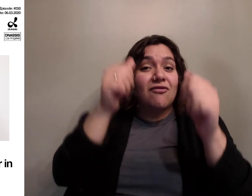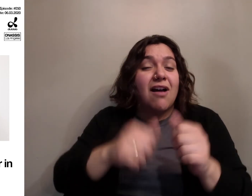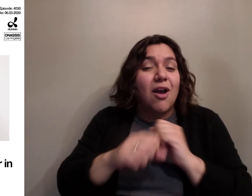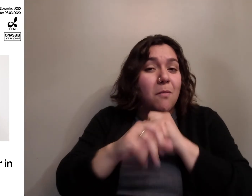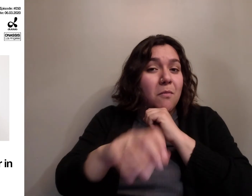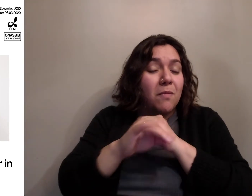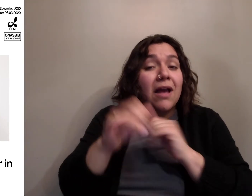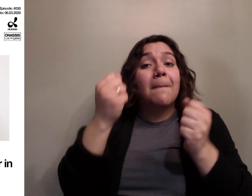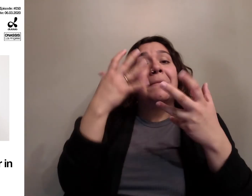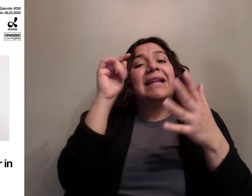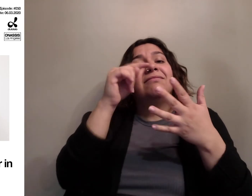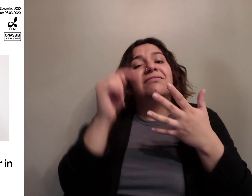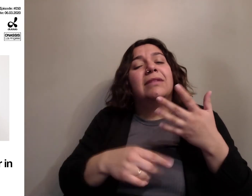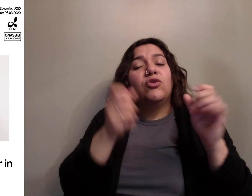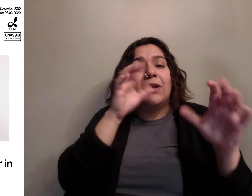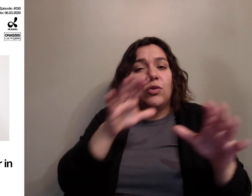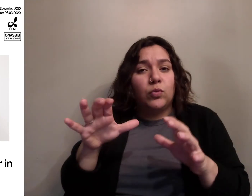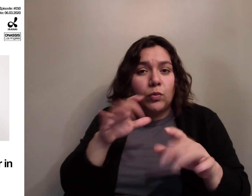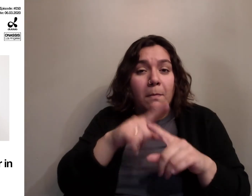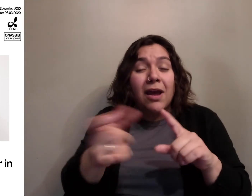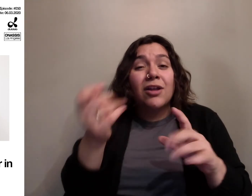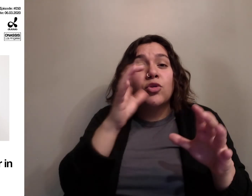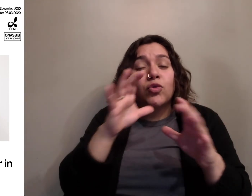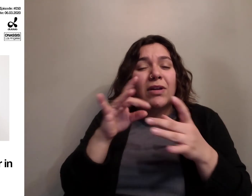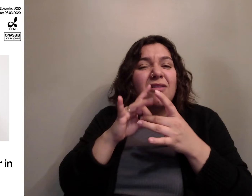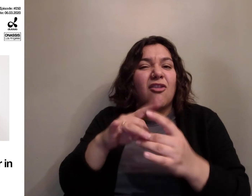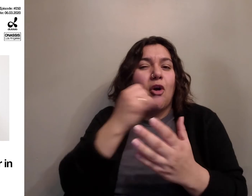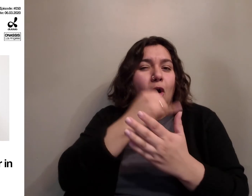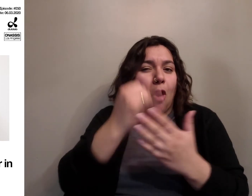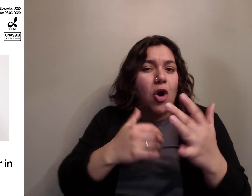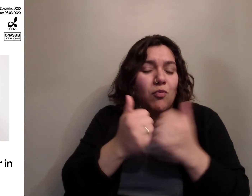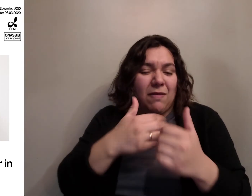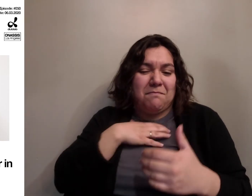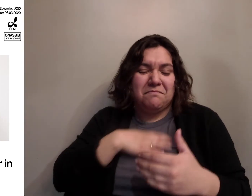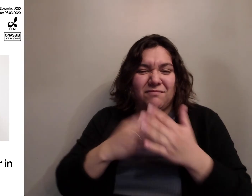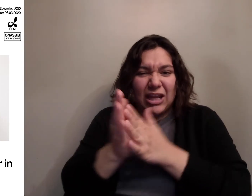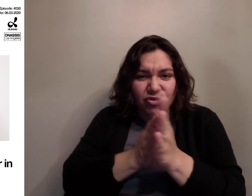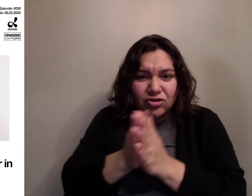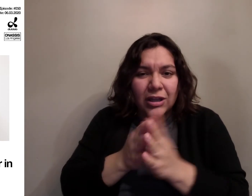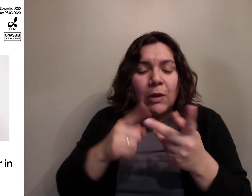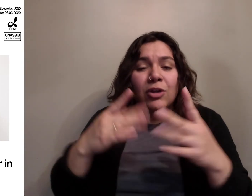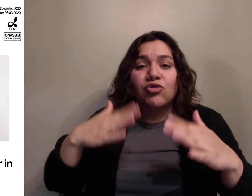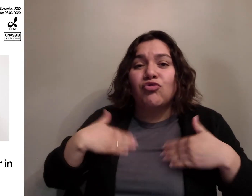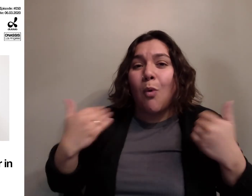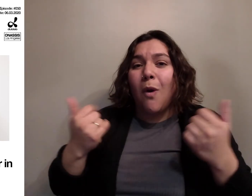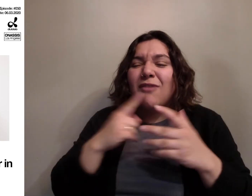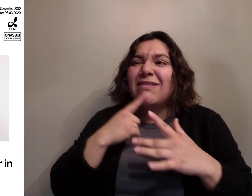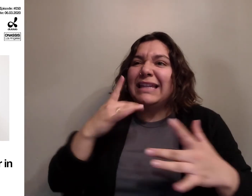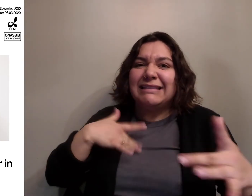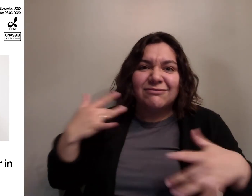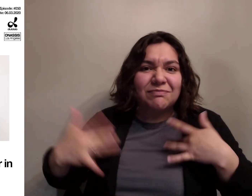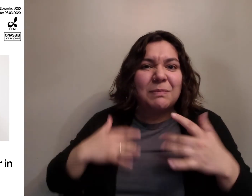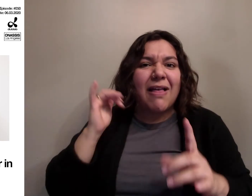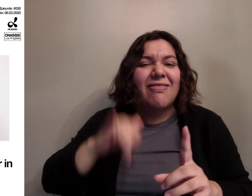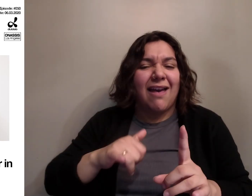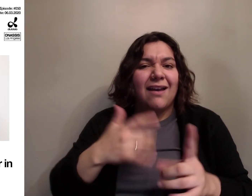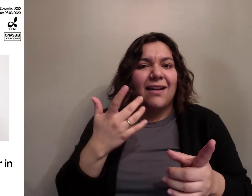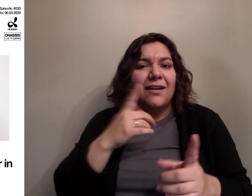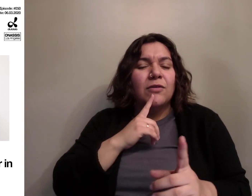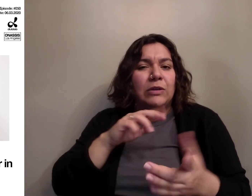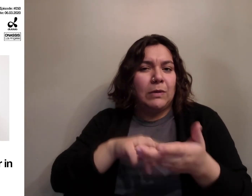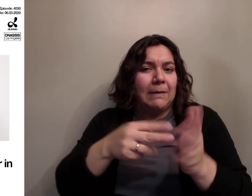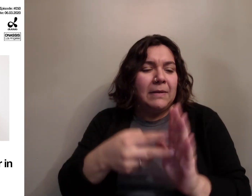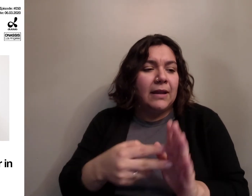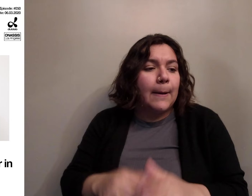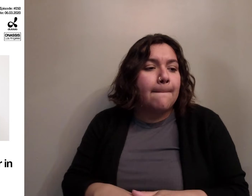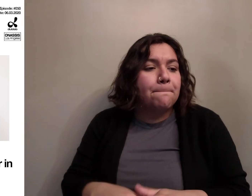be able to call, you might be able to design a flyer, you might be able to, there's so many things, but to do it artfully, to do it with passion and with joy and